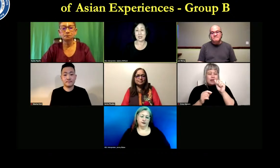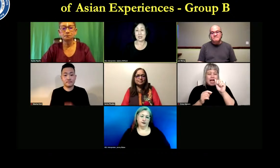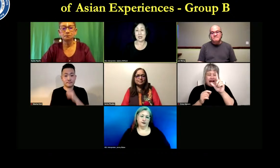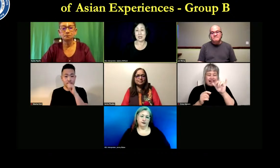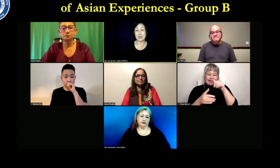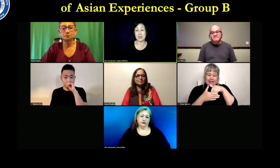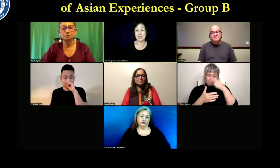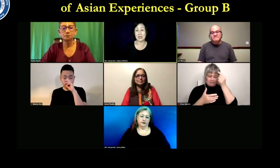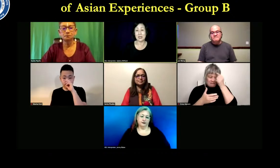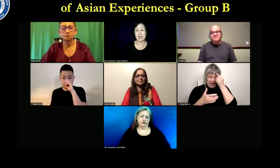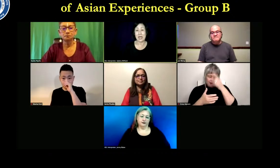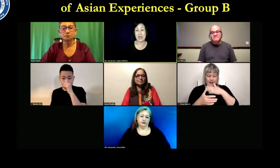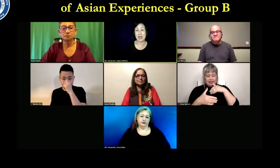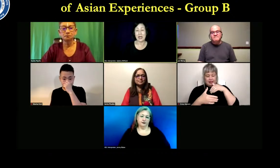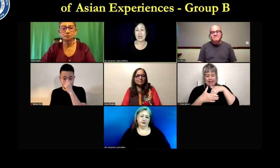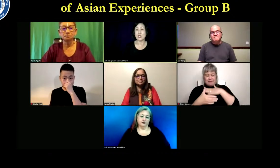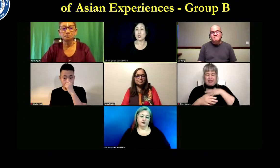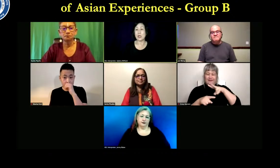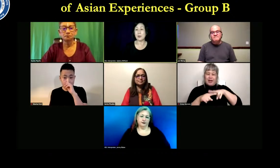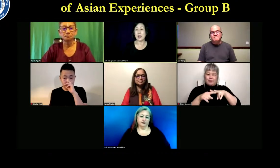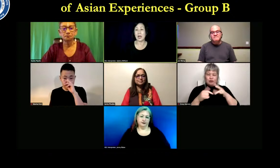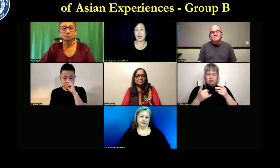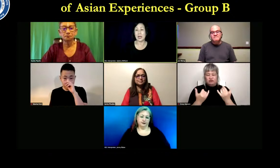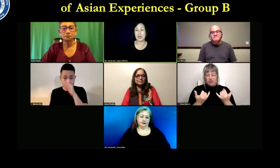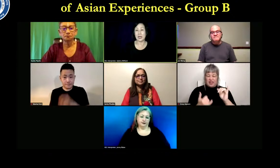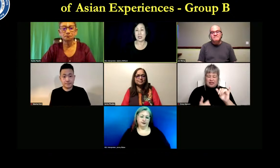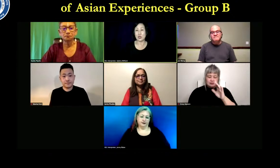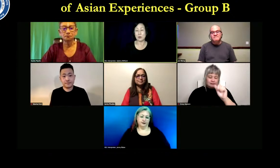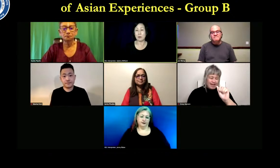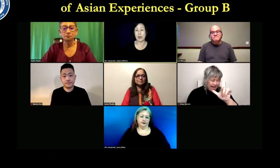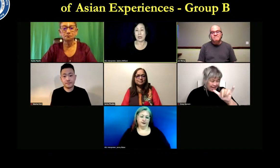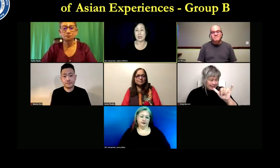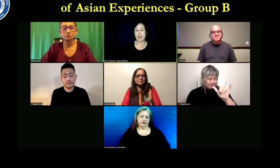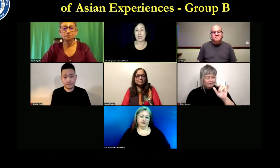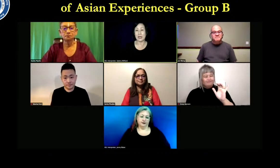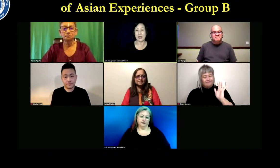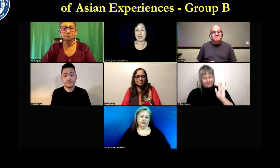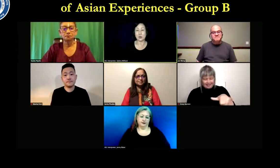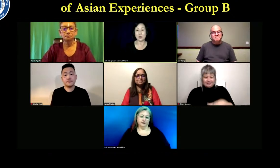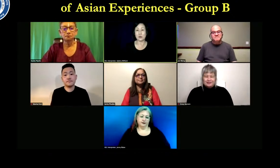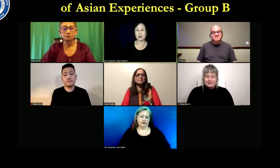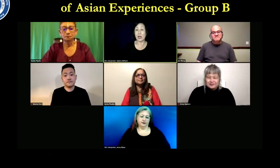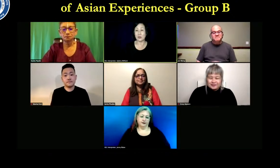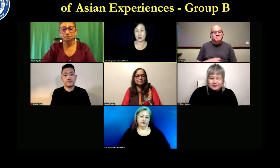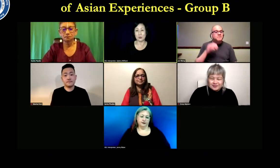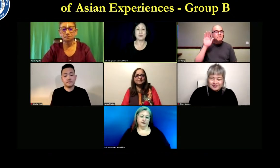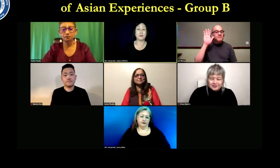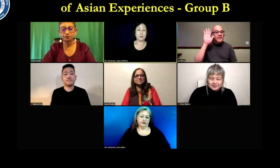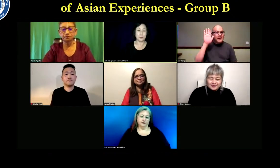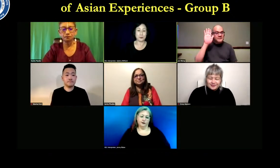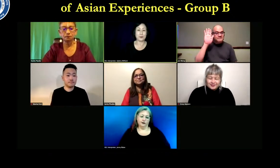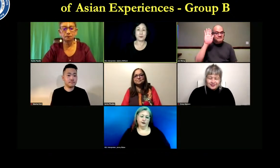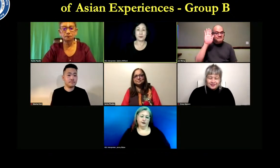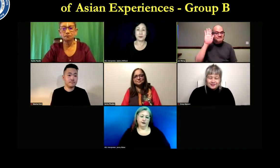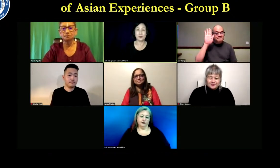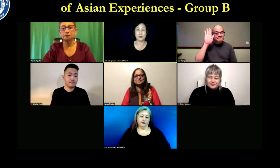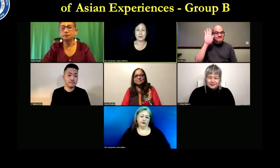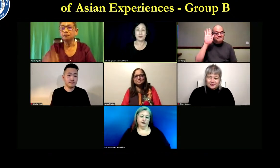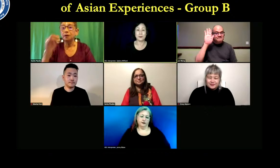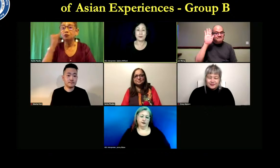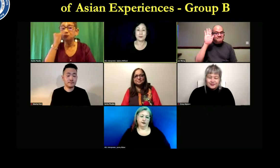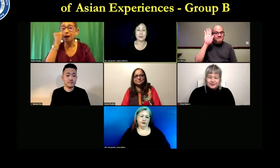just as I said, you keep that ally in your mind, and that's what drives you.